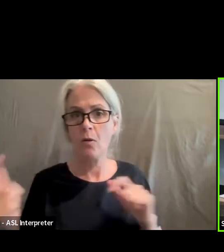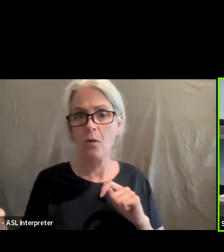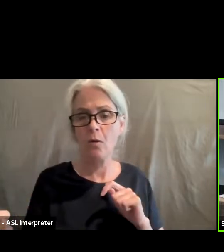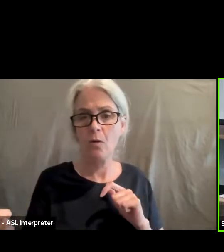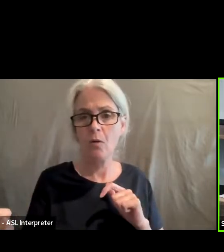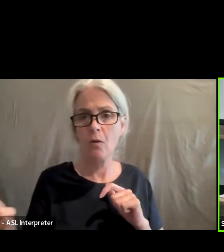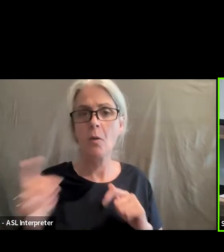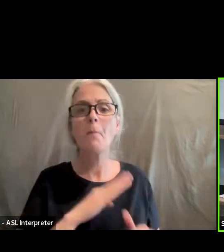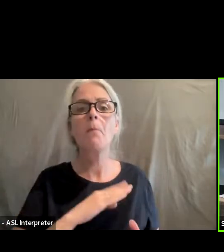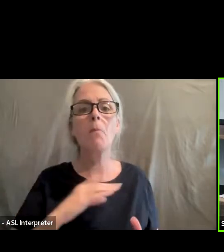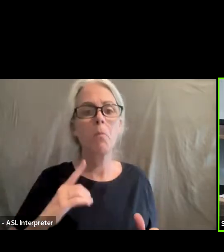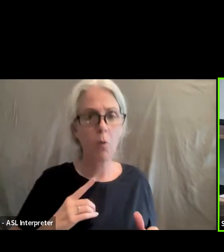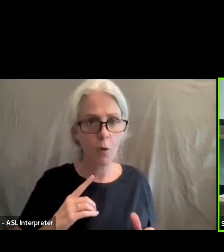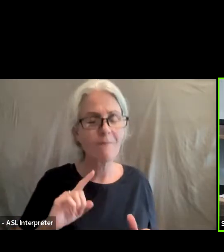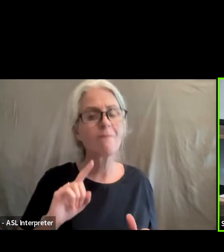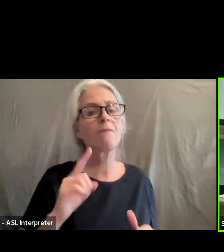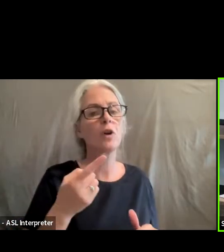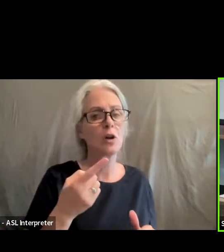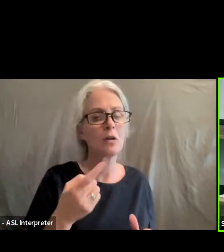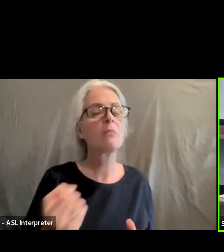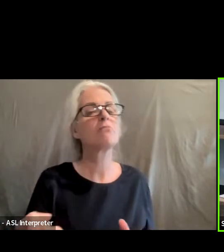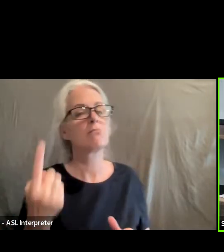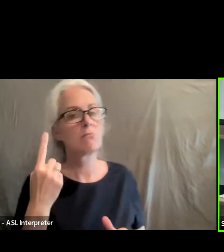board comments and I questions. see. Okay.